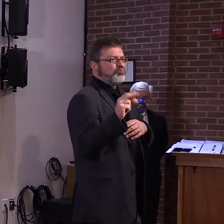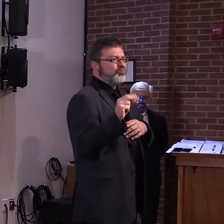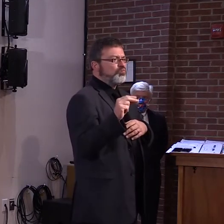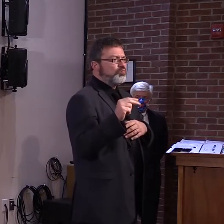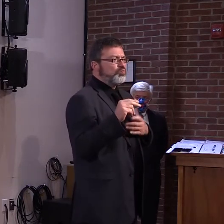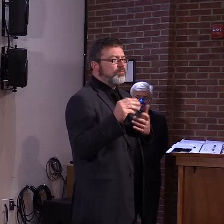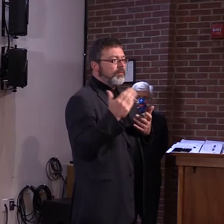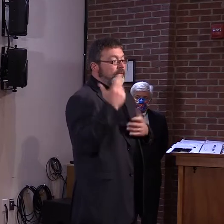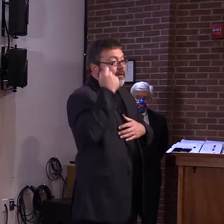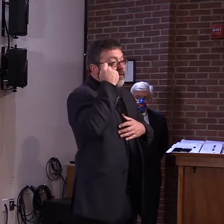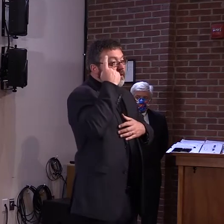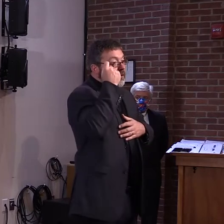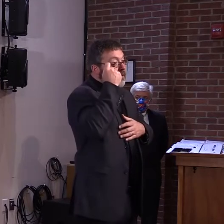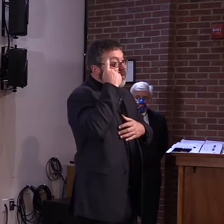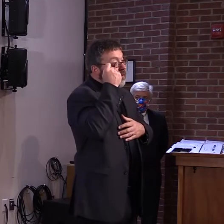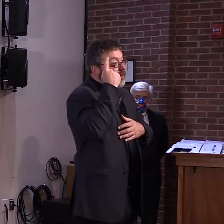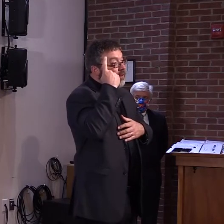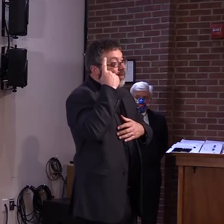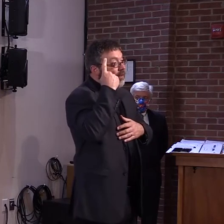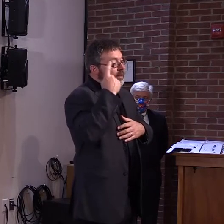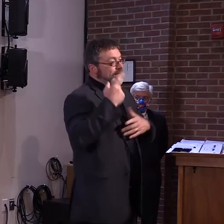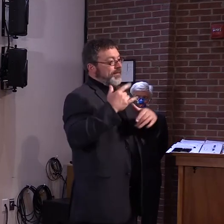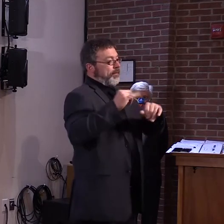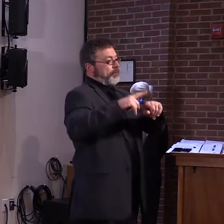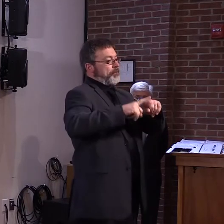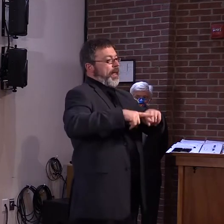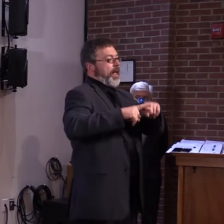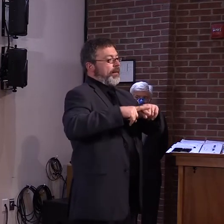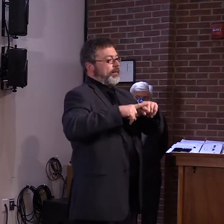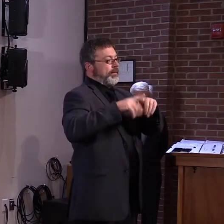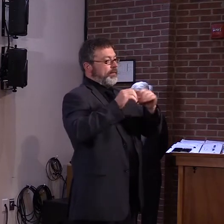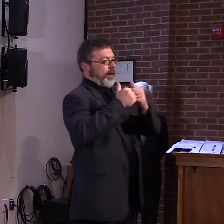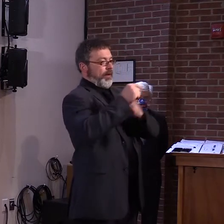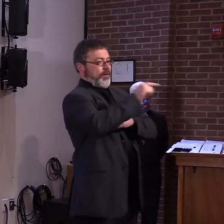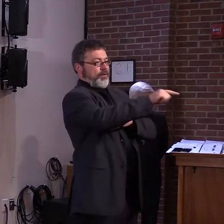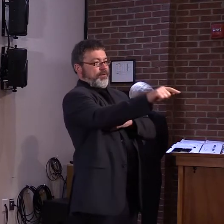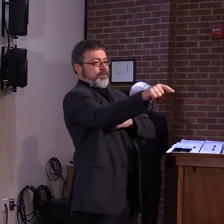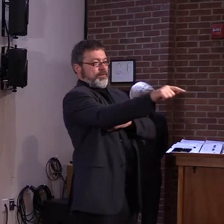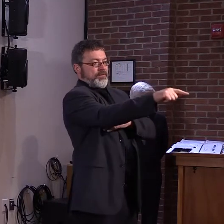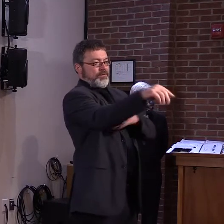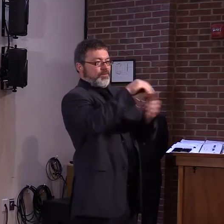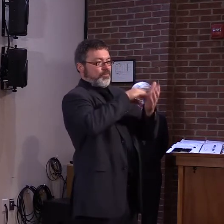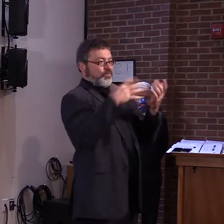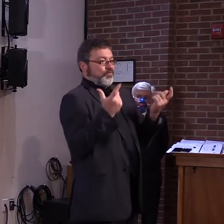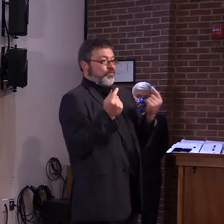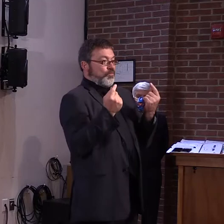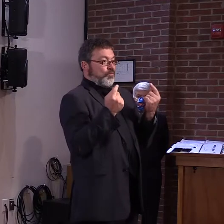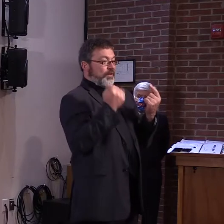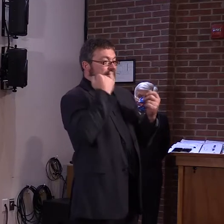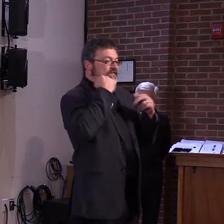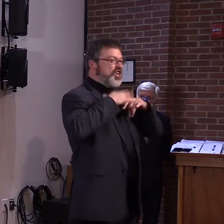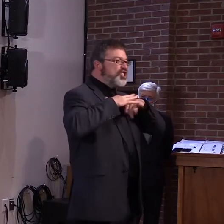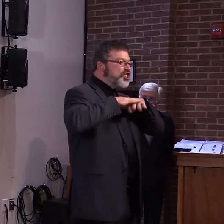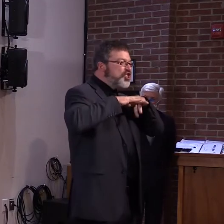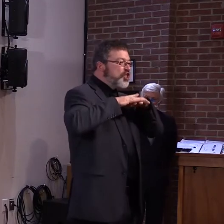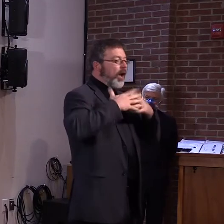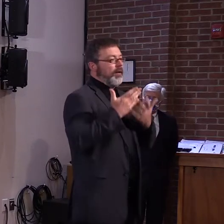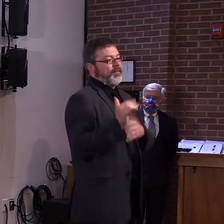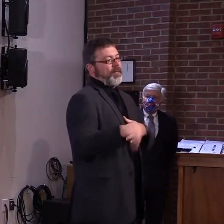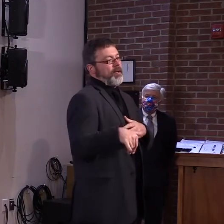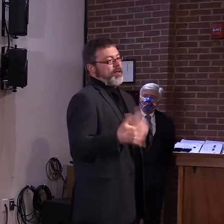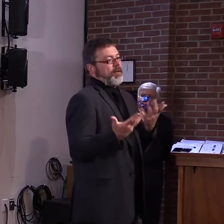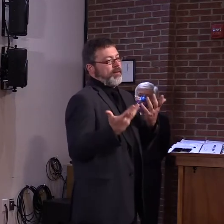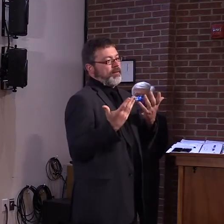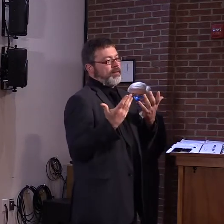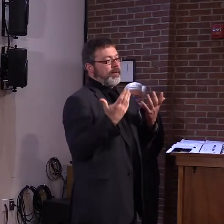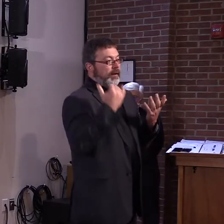on how colleges and students manage the situation when there are cases, quickly identifying